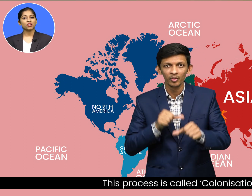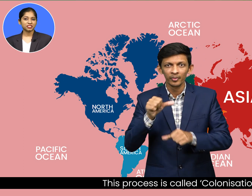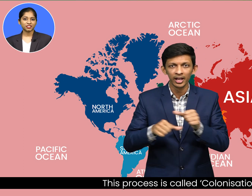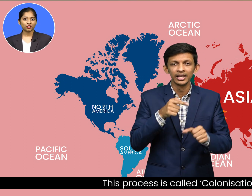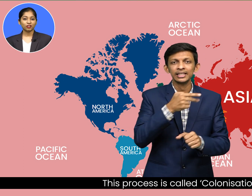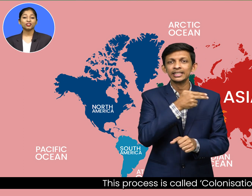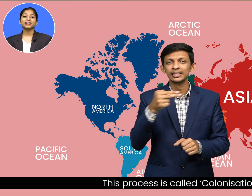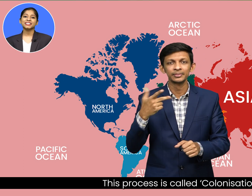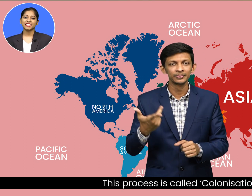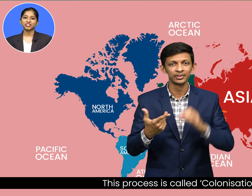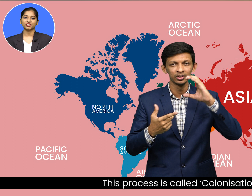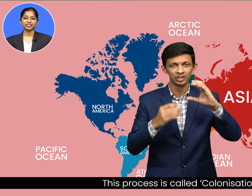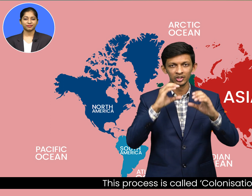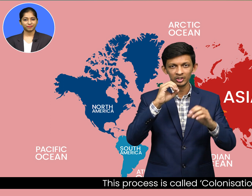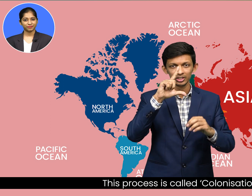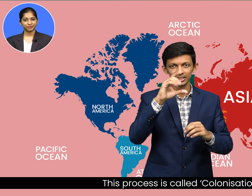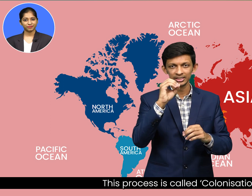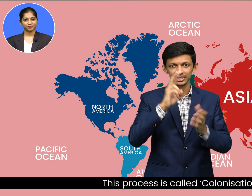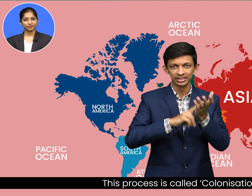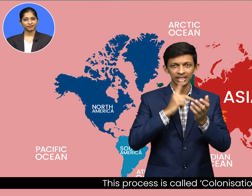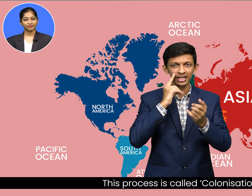This process is called colonization.